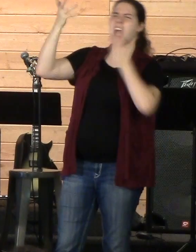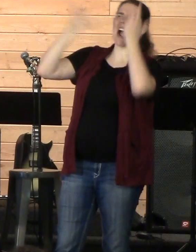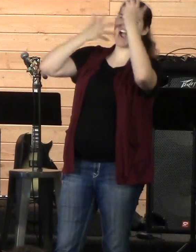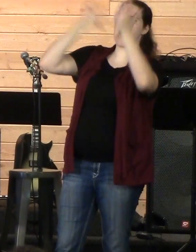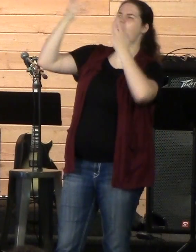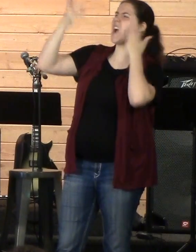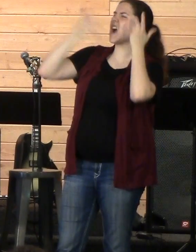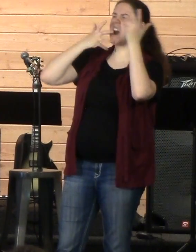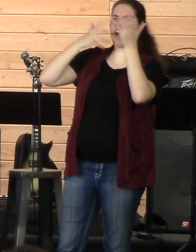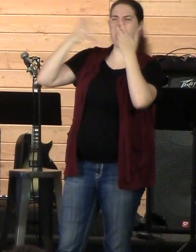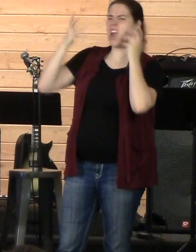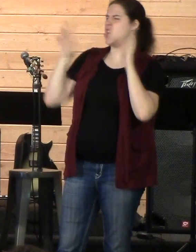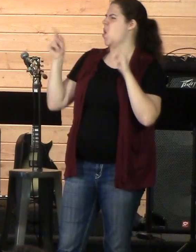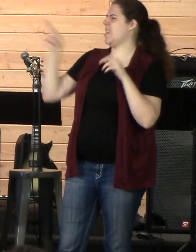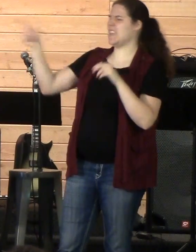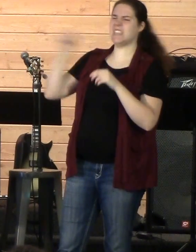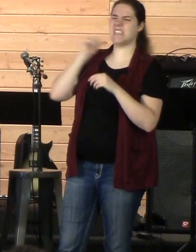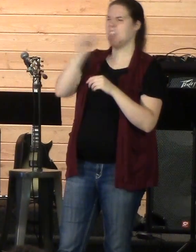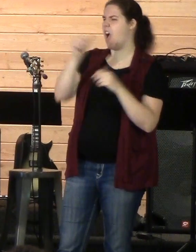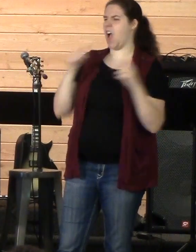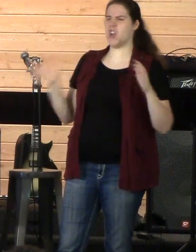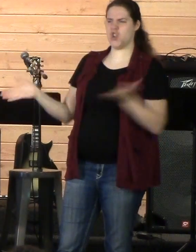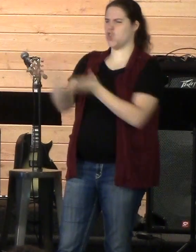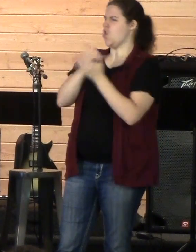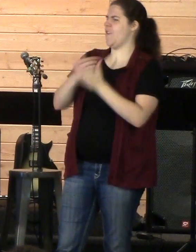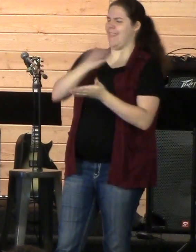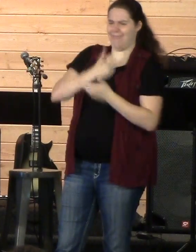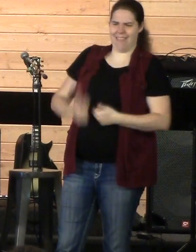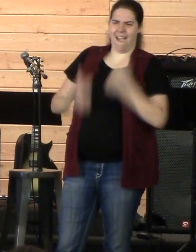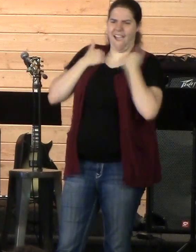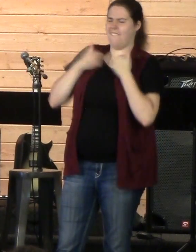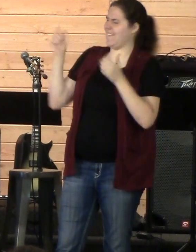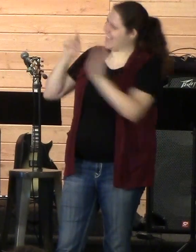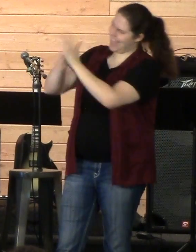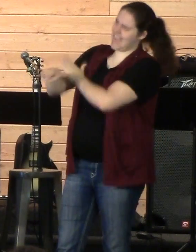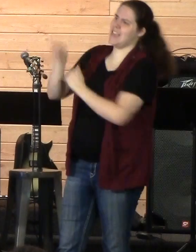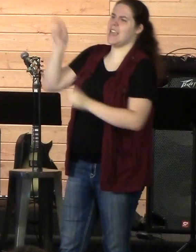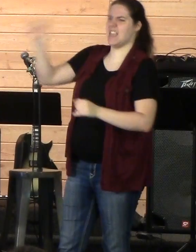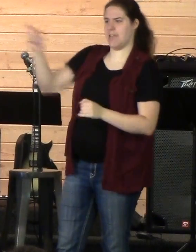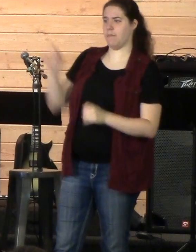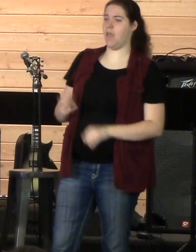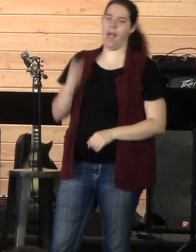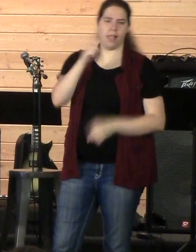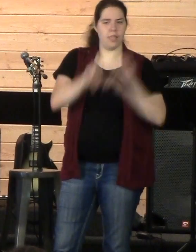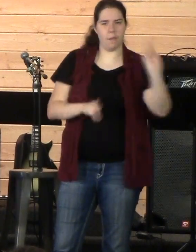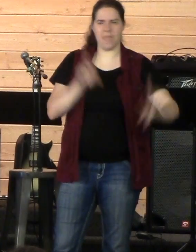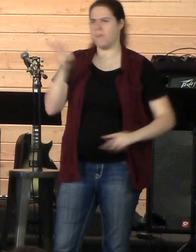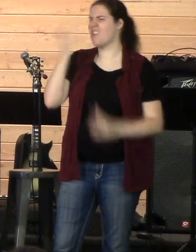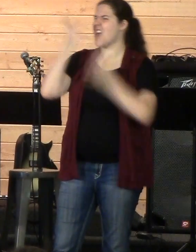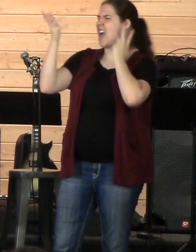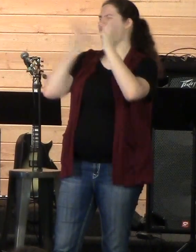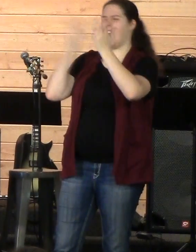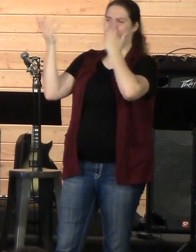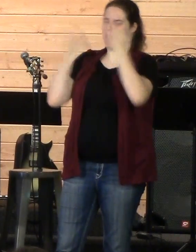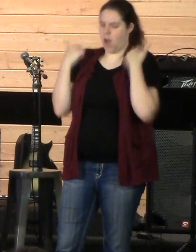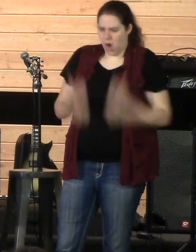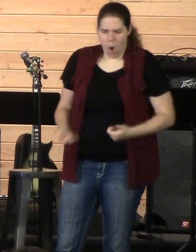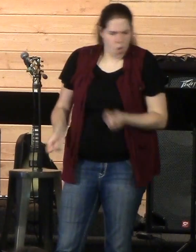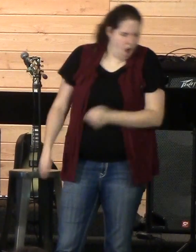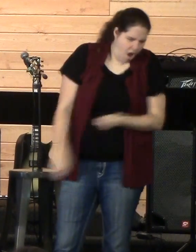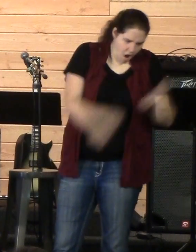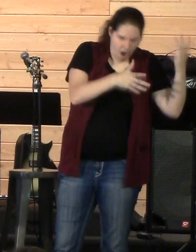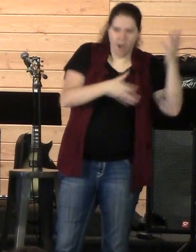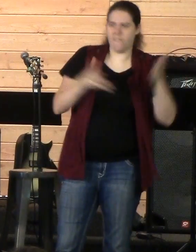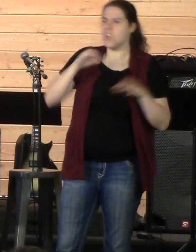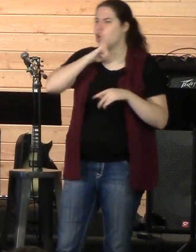the earth of him. He's not fit to live. And as they were shouting and throwing off their cloaks and flinging dust into the air,